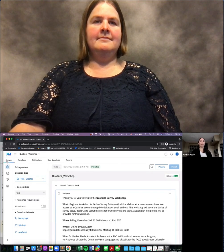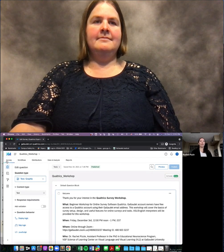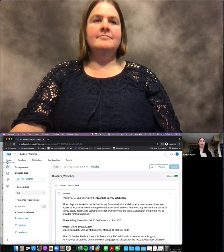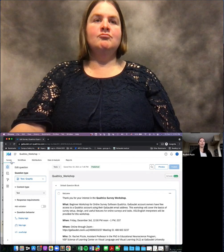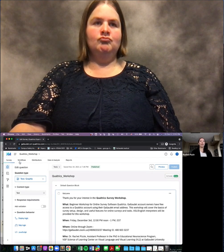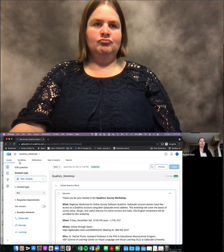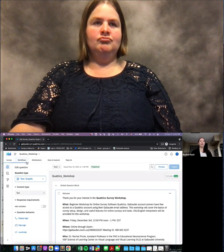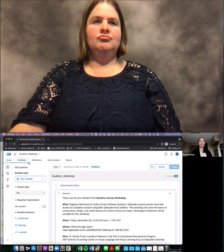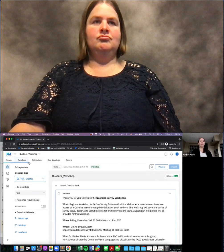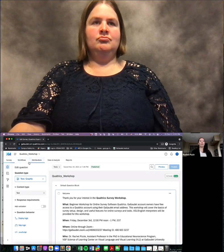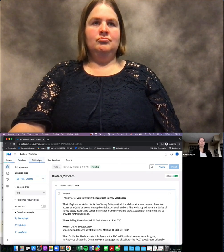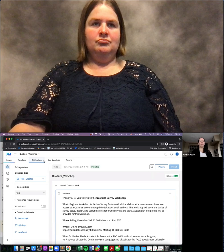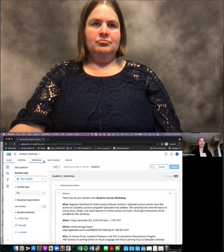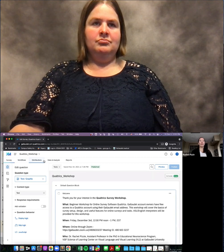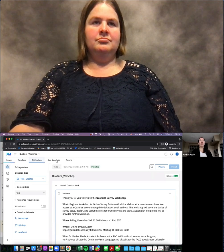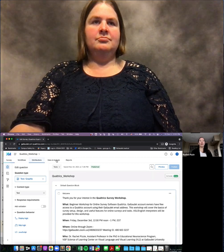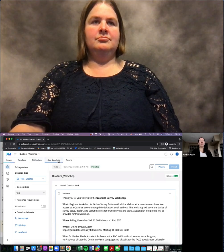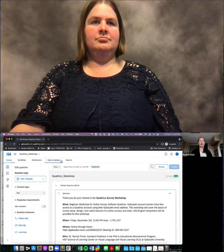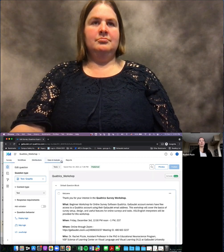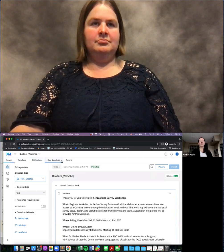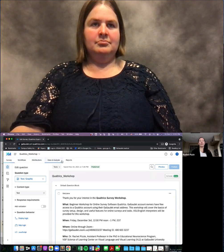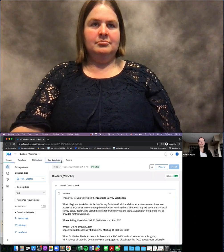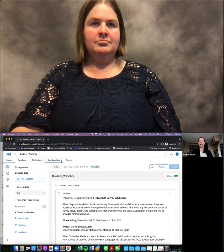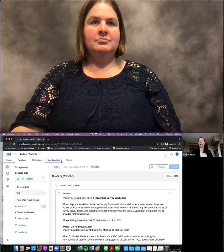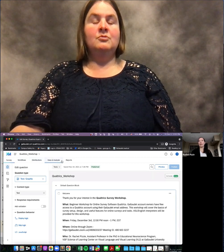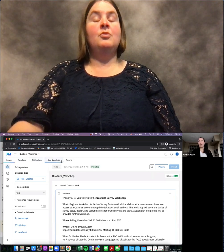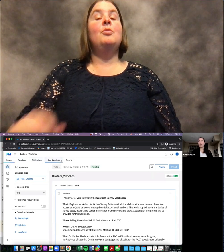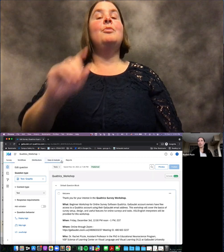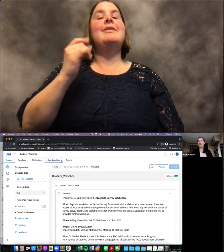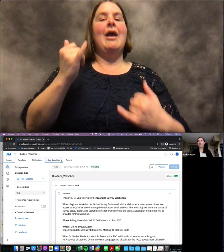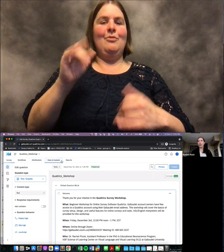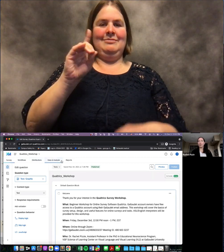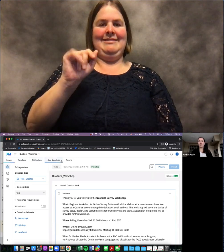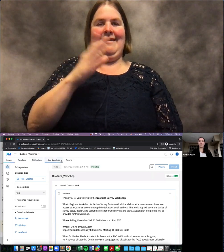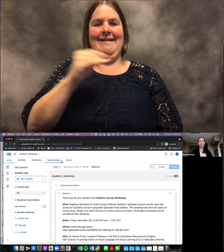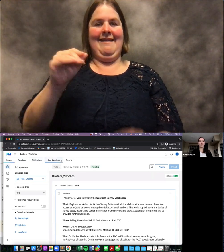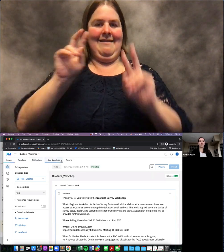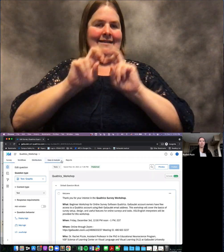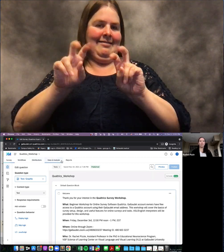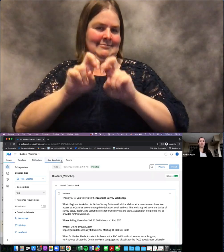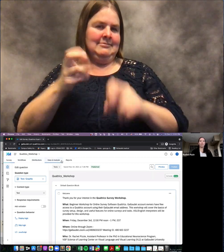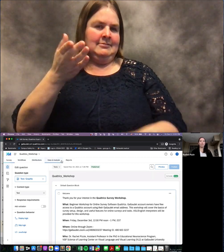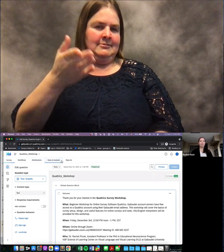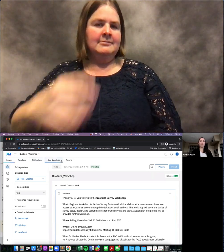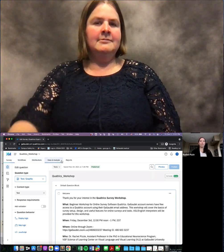Okay. So here I want to go to the Data and Analysis tab.